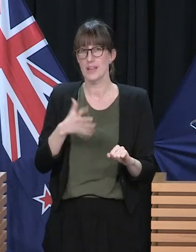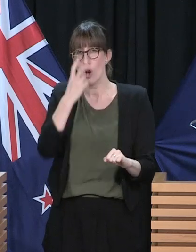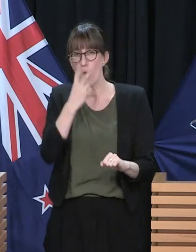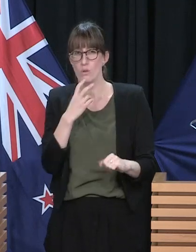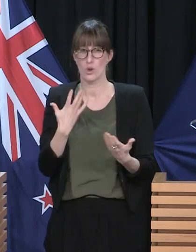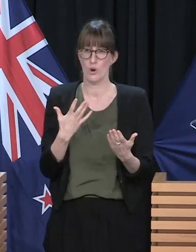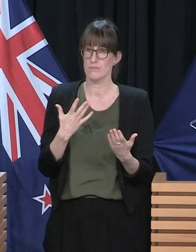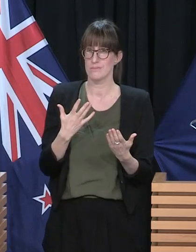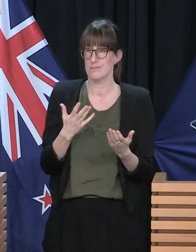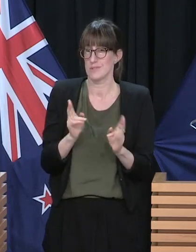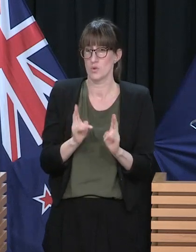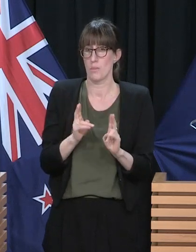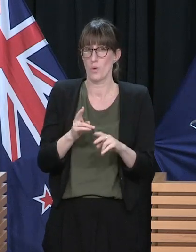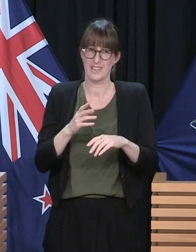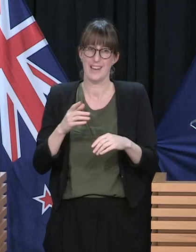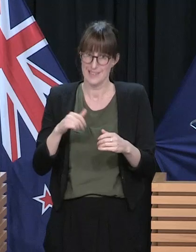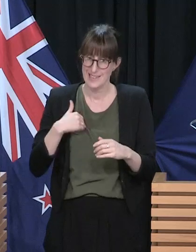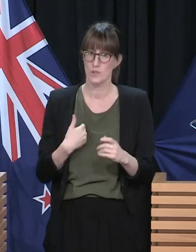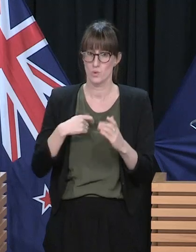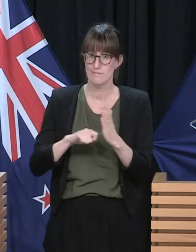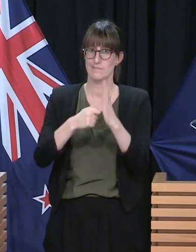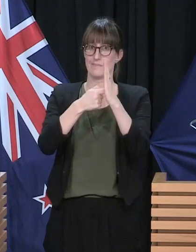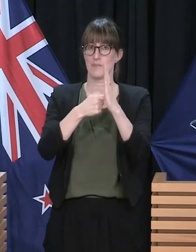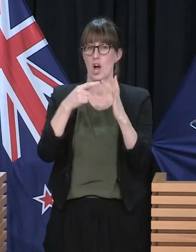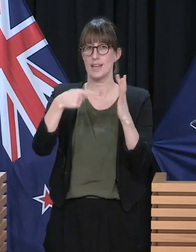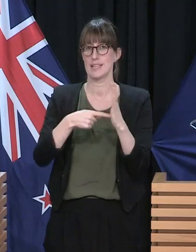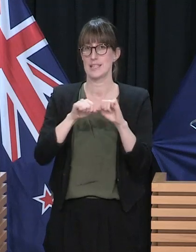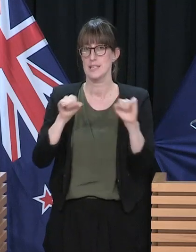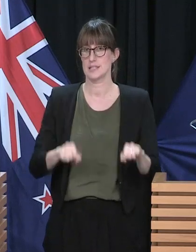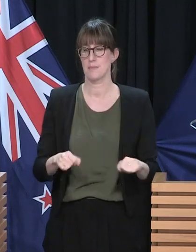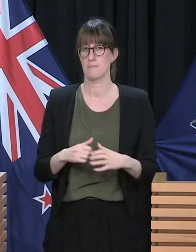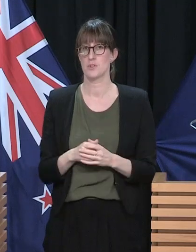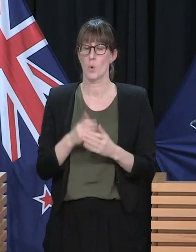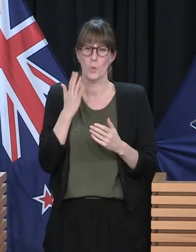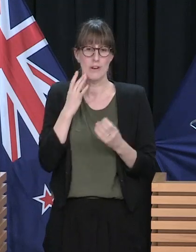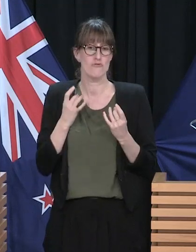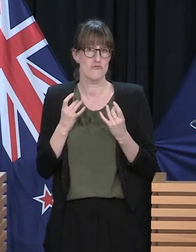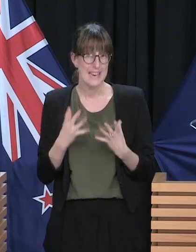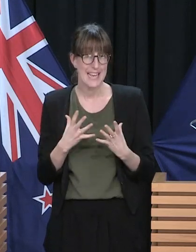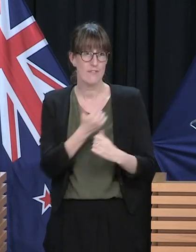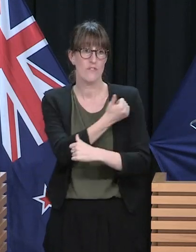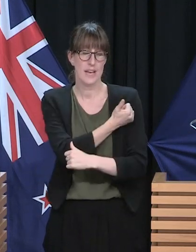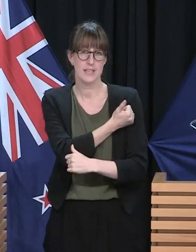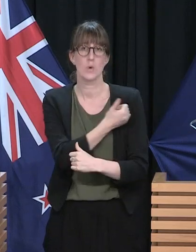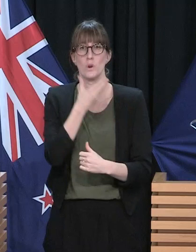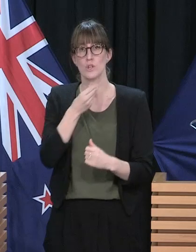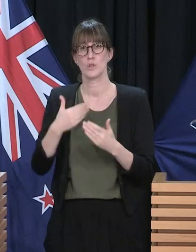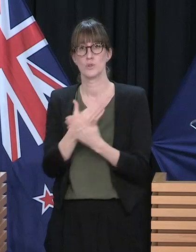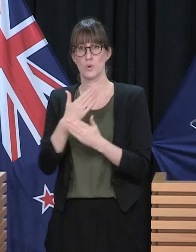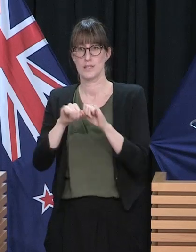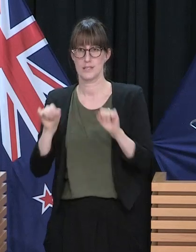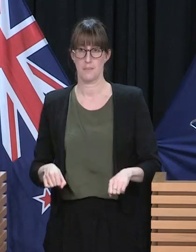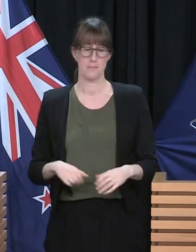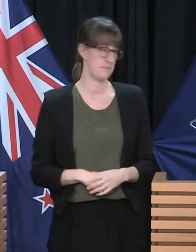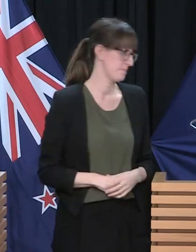work. That'll mean that we're well positioned when we're in a position to do a mass vax campaign to use that as the platform to do that. And